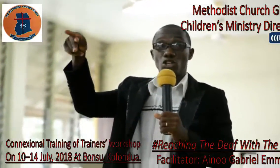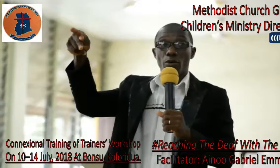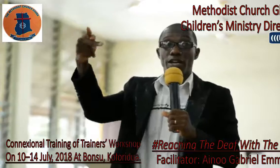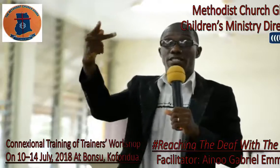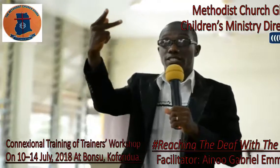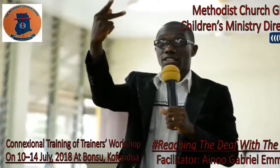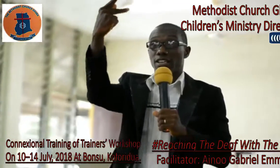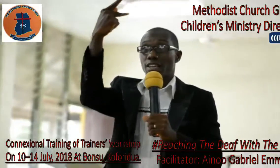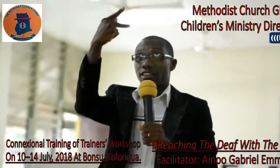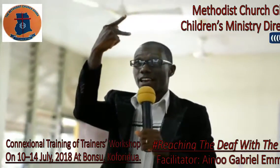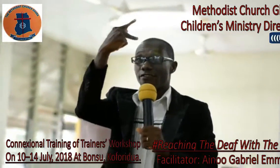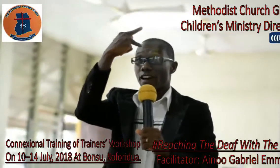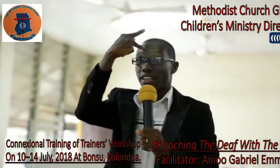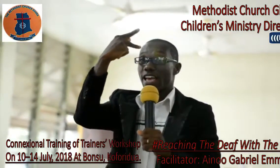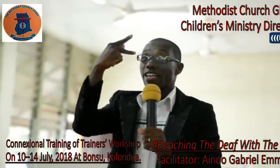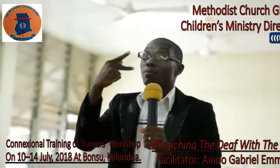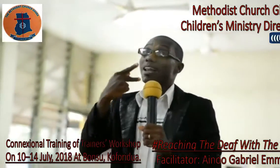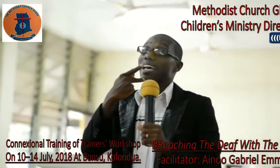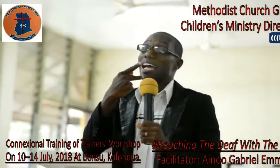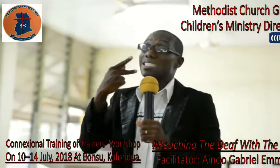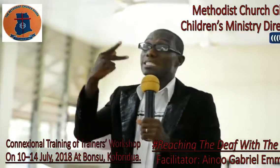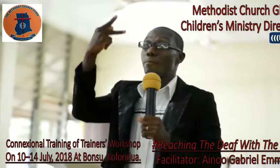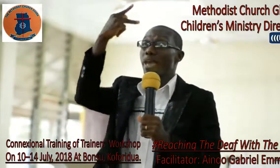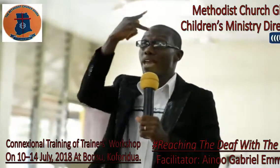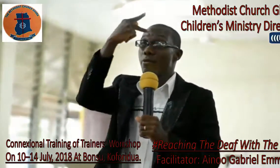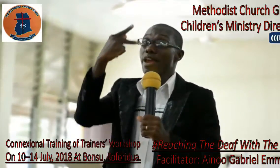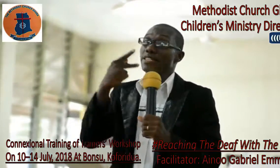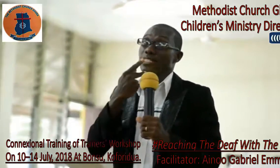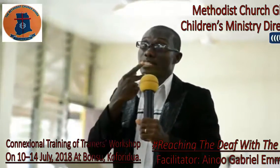it, the father and the mother, that is parents.